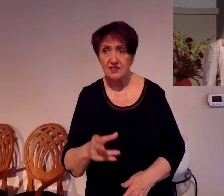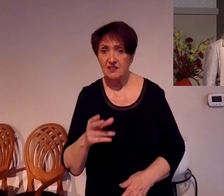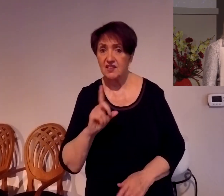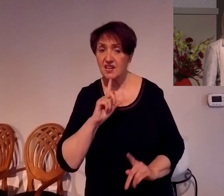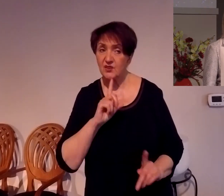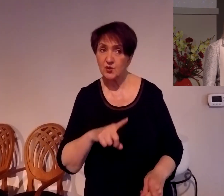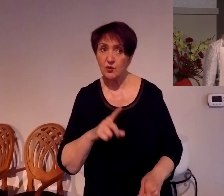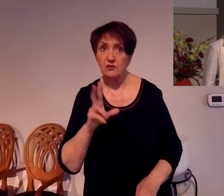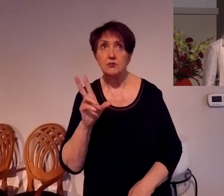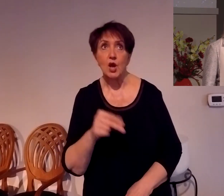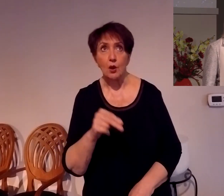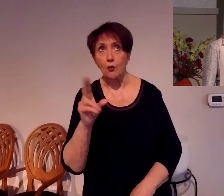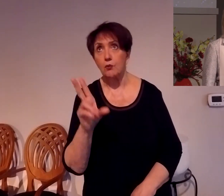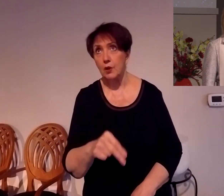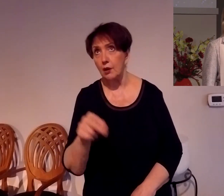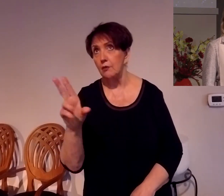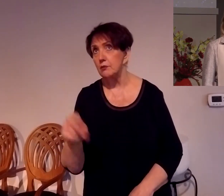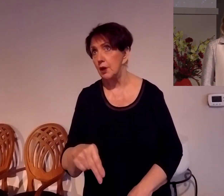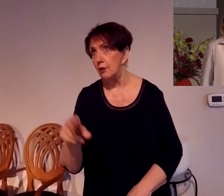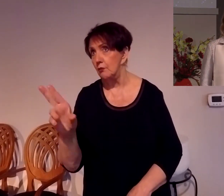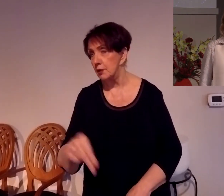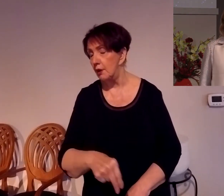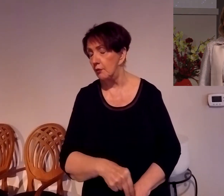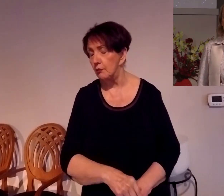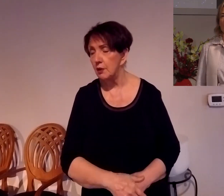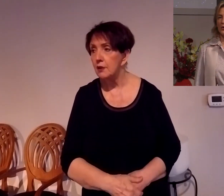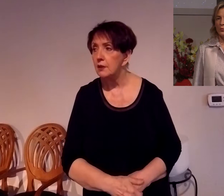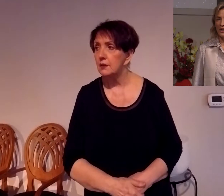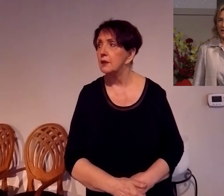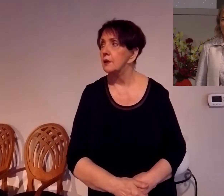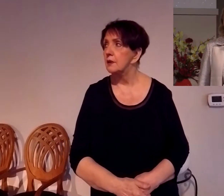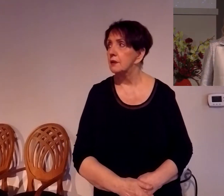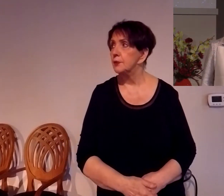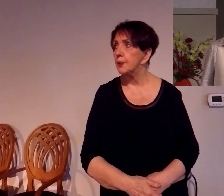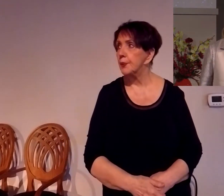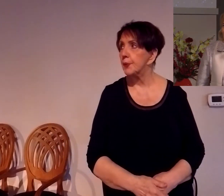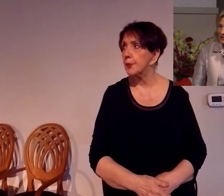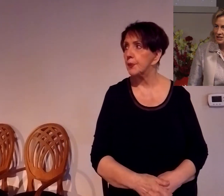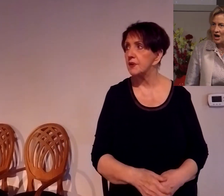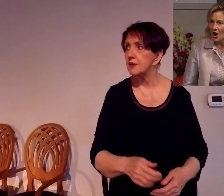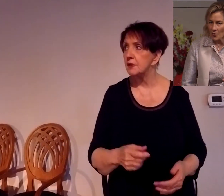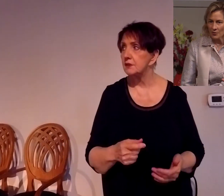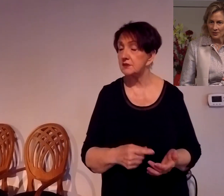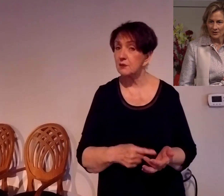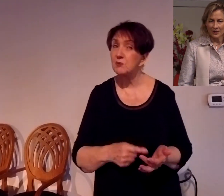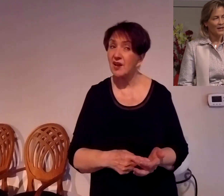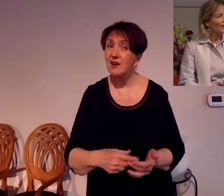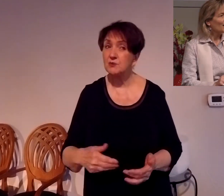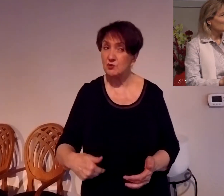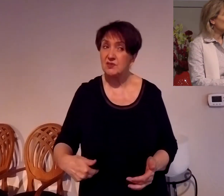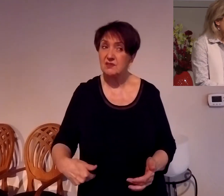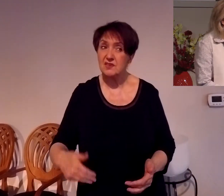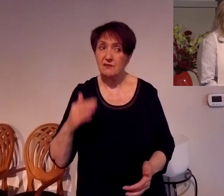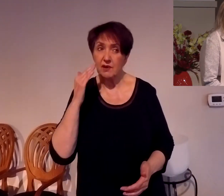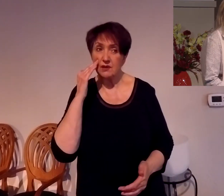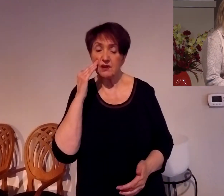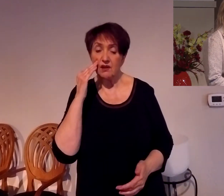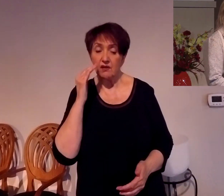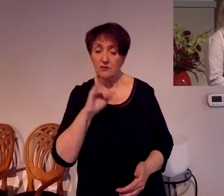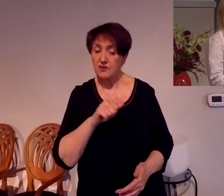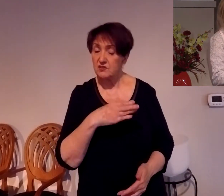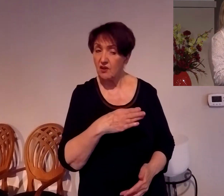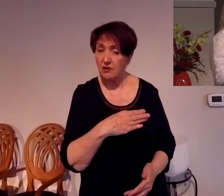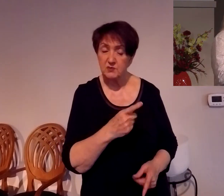no, no, no, no. Sometimes we intuitively know the